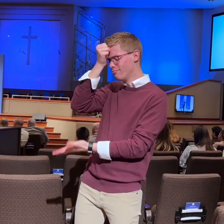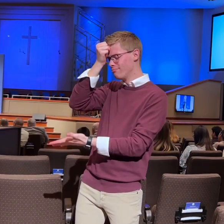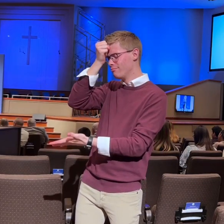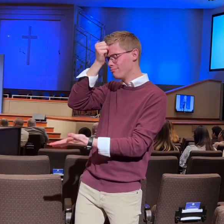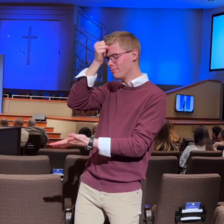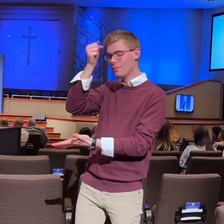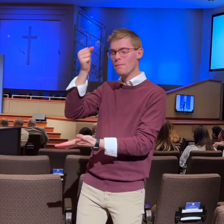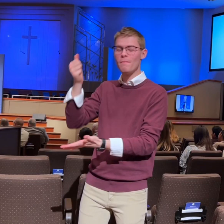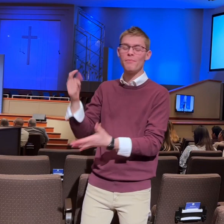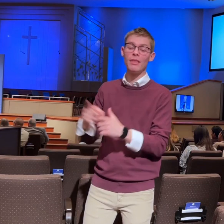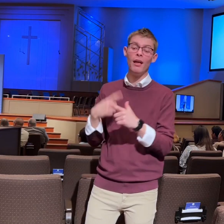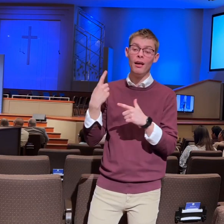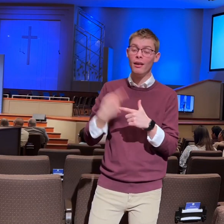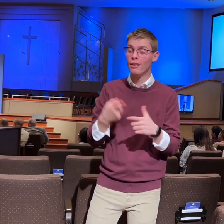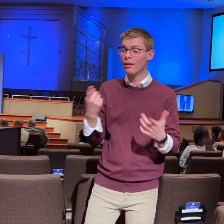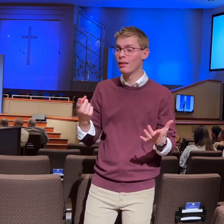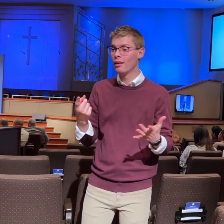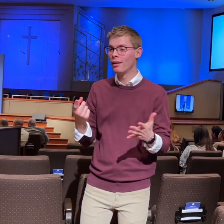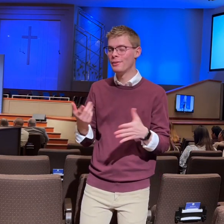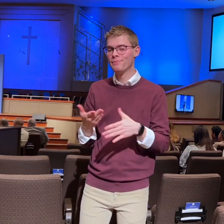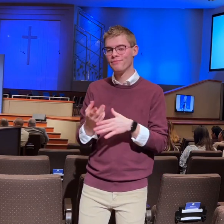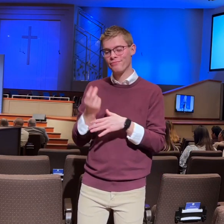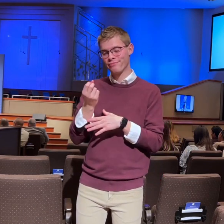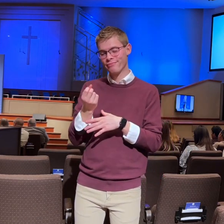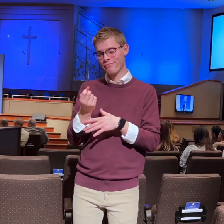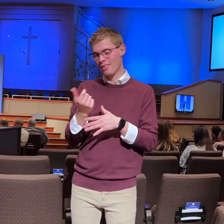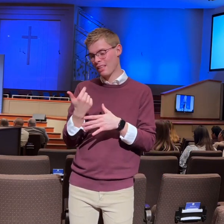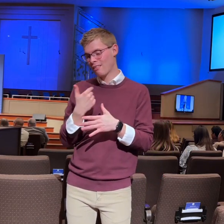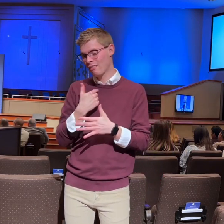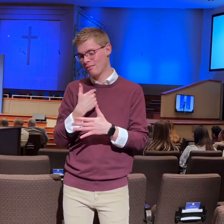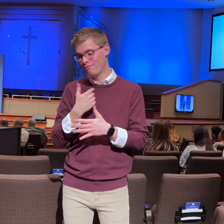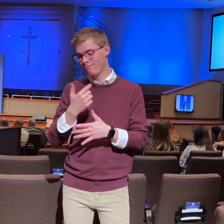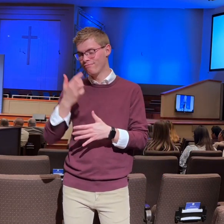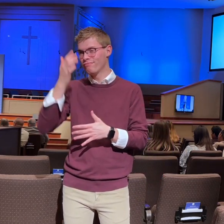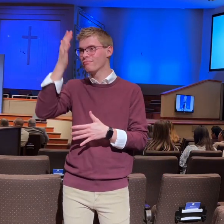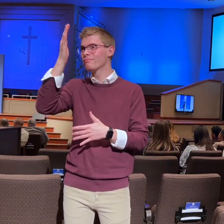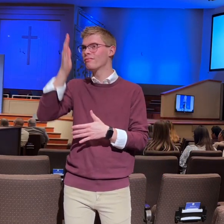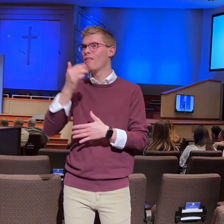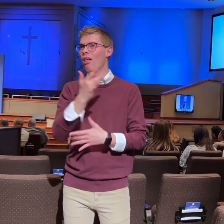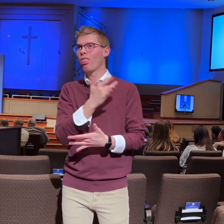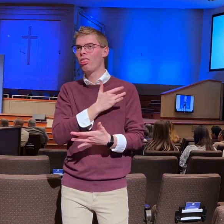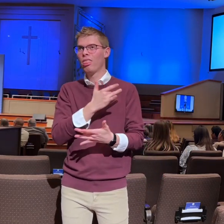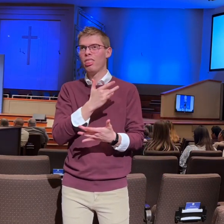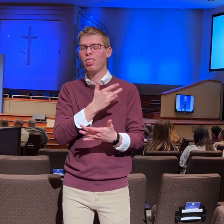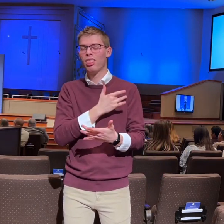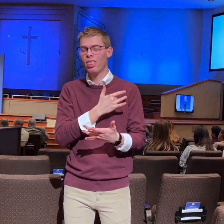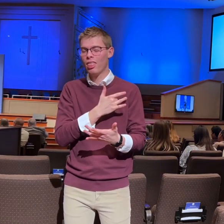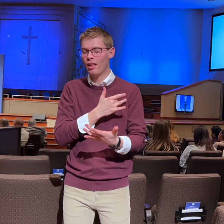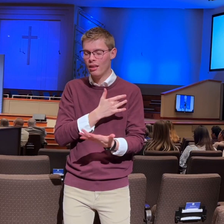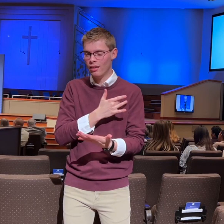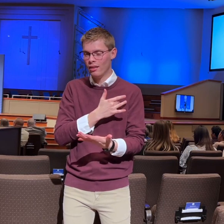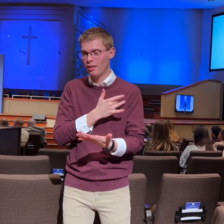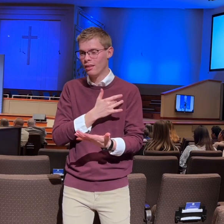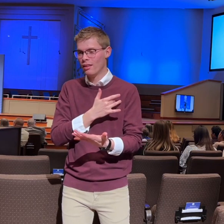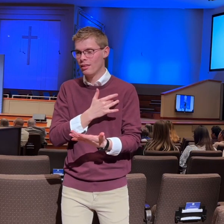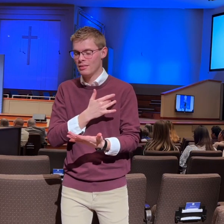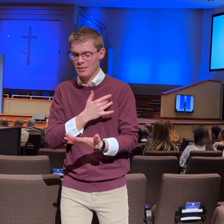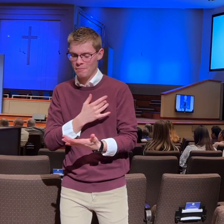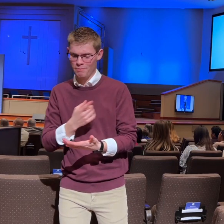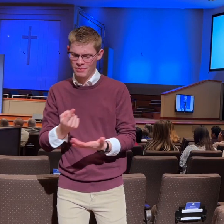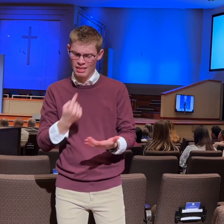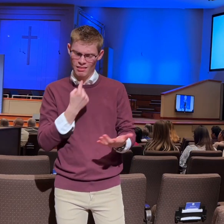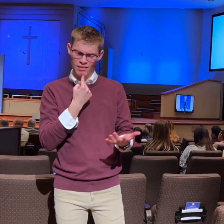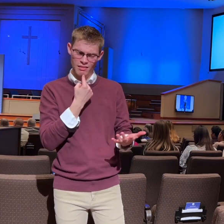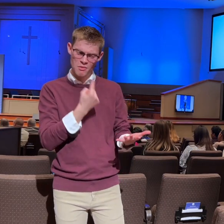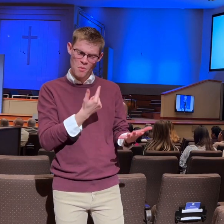And then, about halfway through that lunch, the Lord started putting a burden on my heart for him, and the Lord said to my heart, what do you expect an